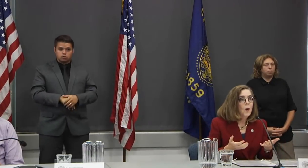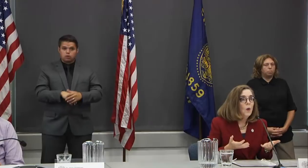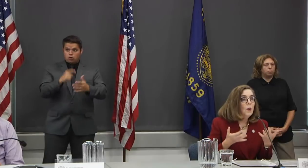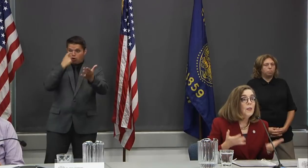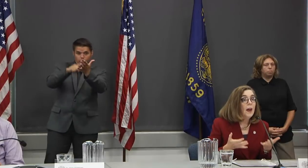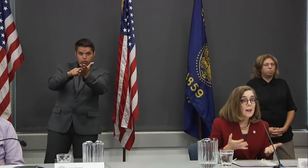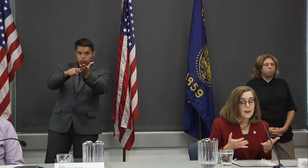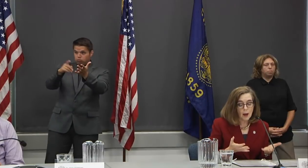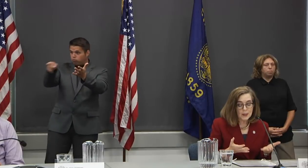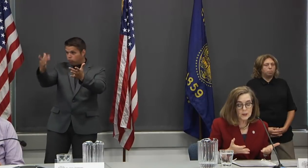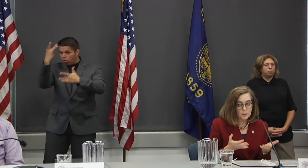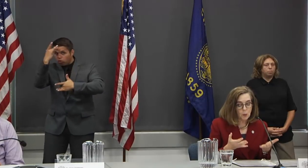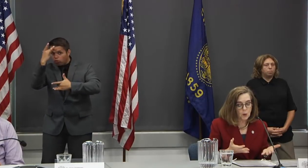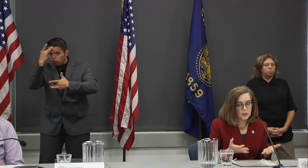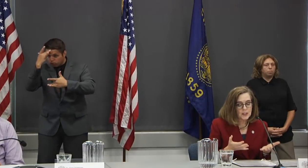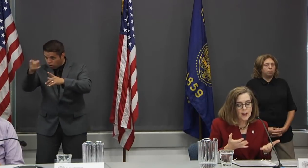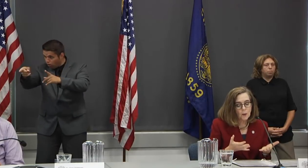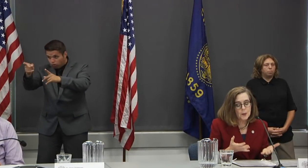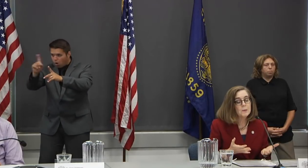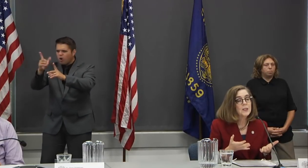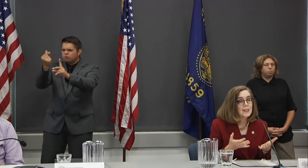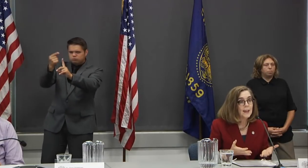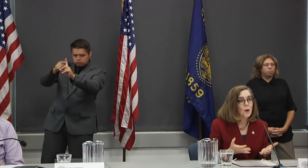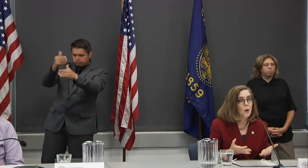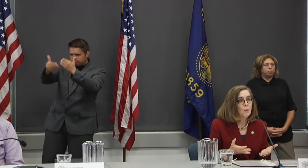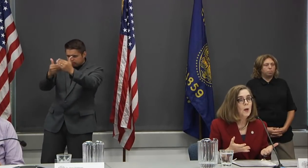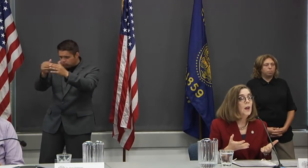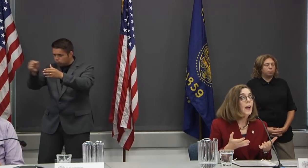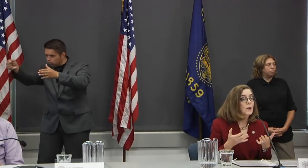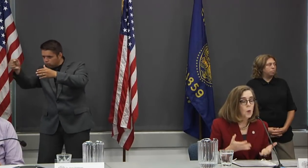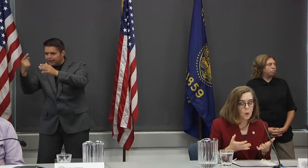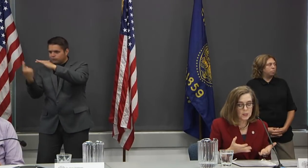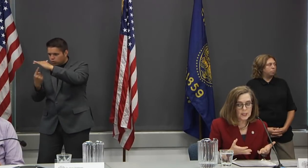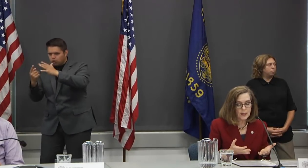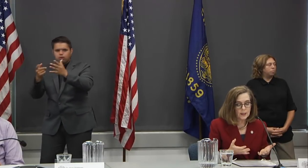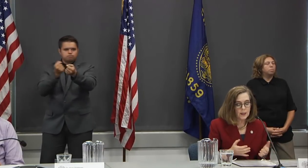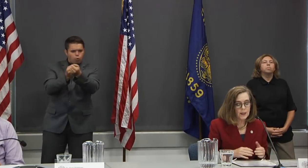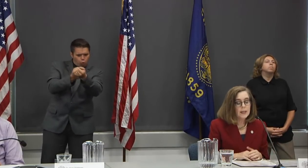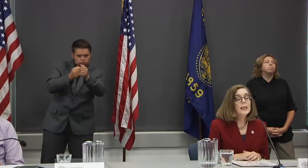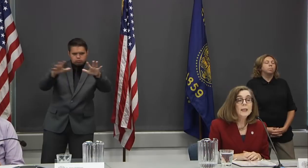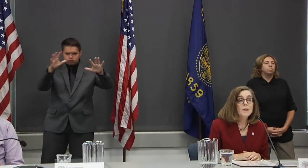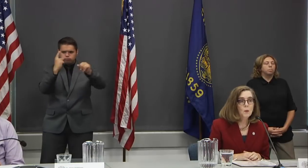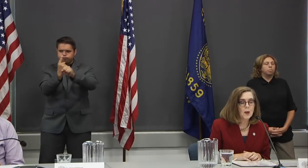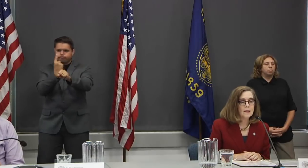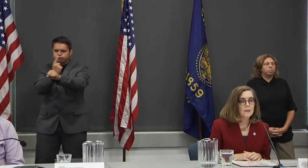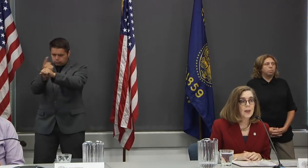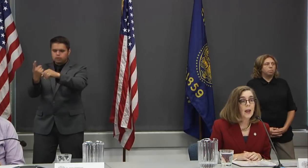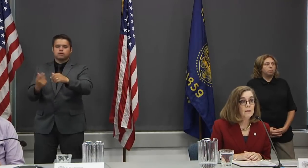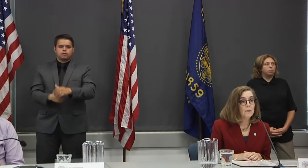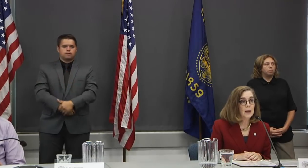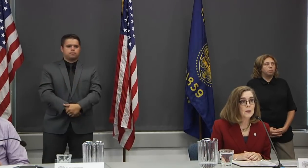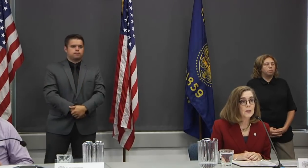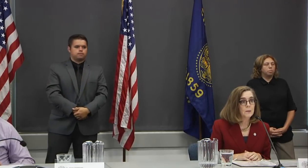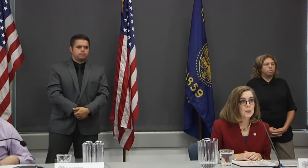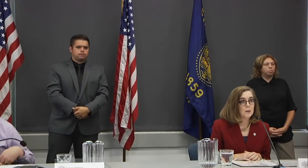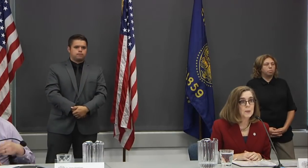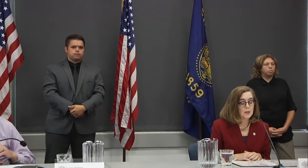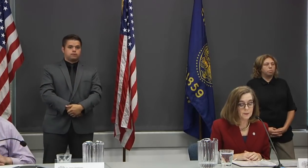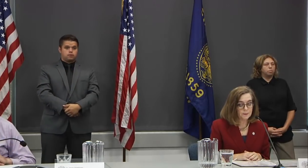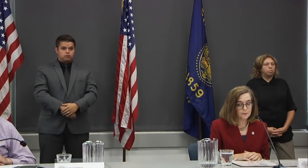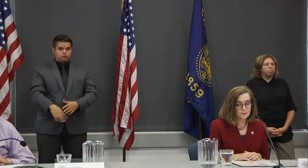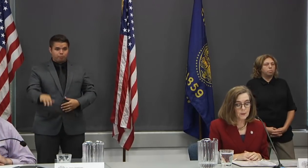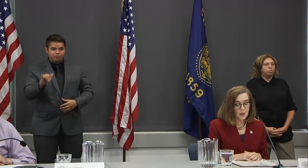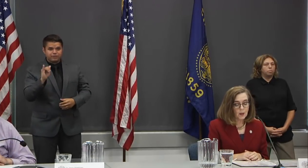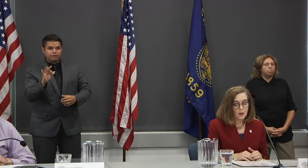people with economic supports to help them stay home and quarantine, even when they have mild